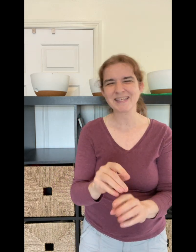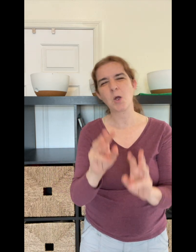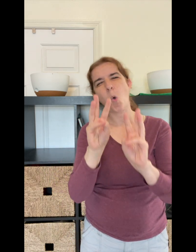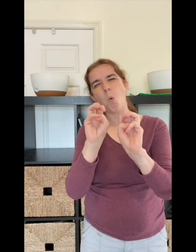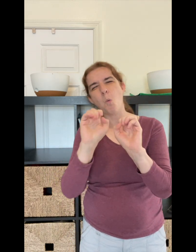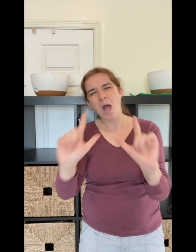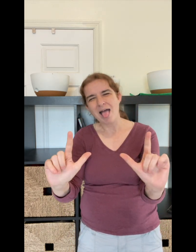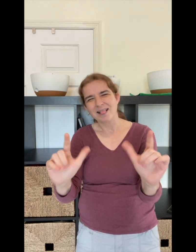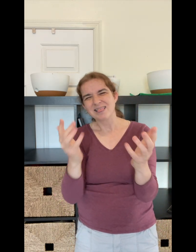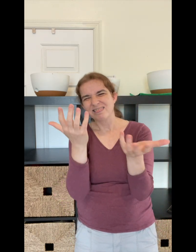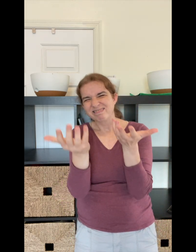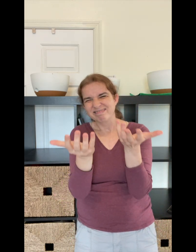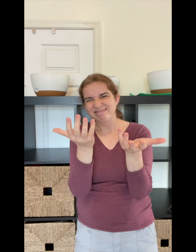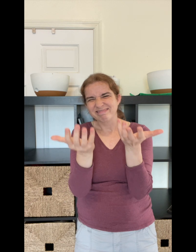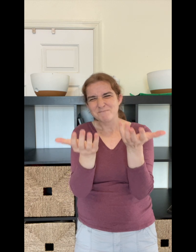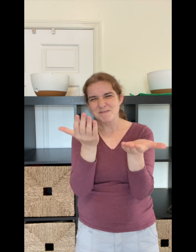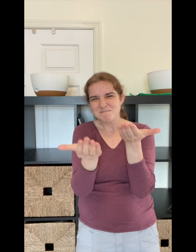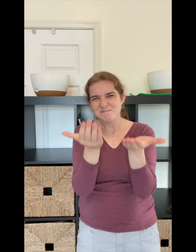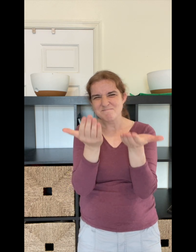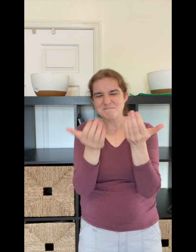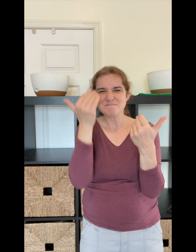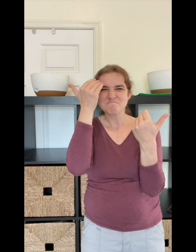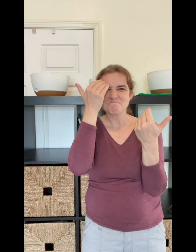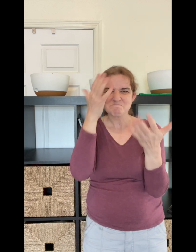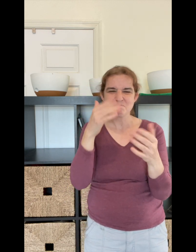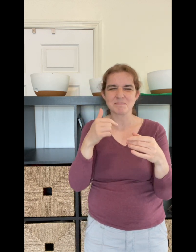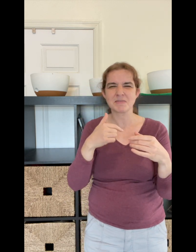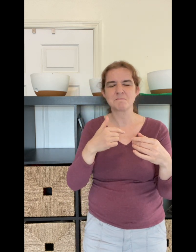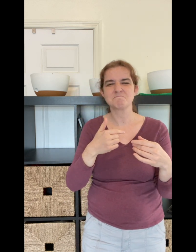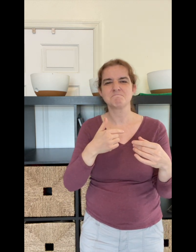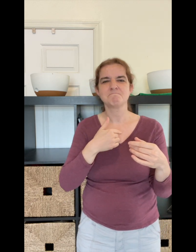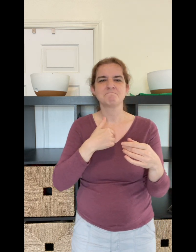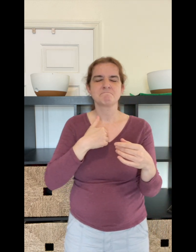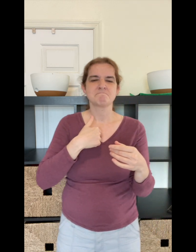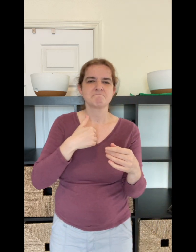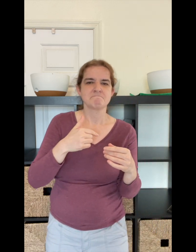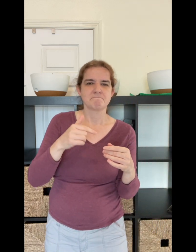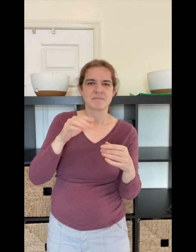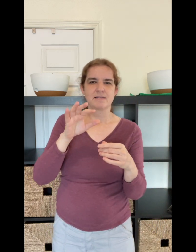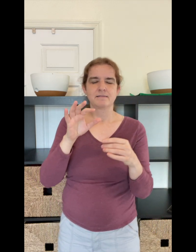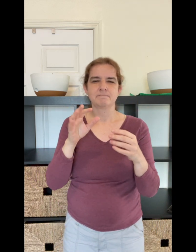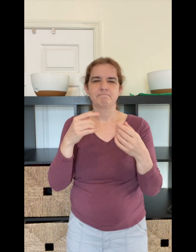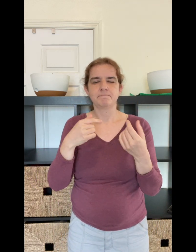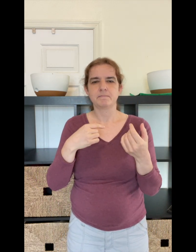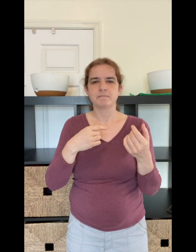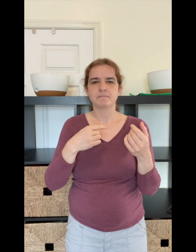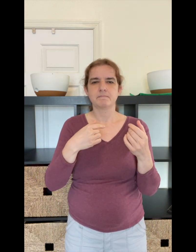confident that that's right? Well, maybe. I don't know.